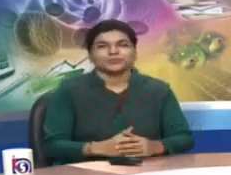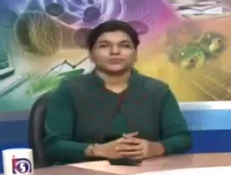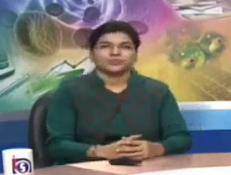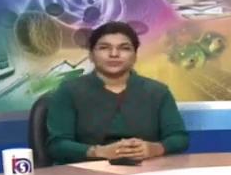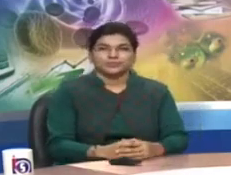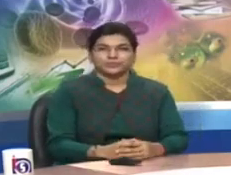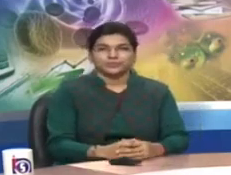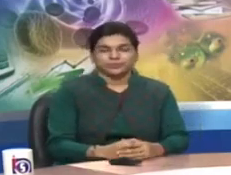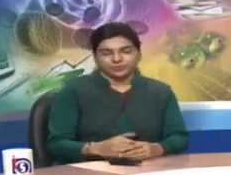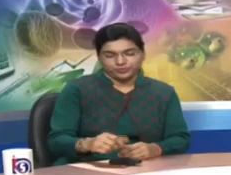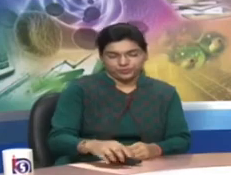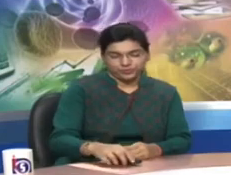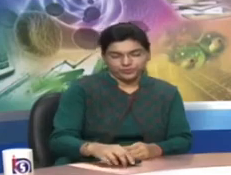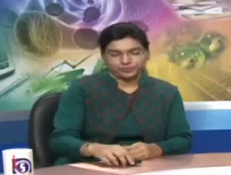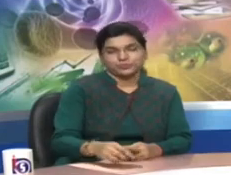Let's begin the story.